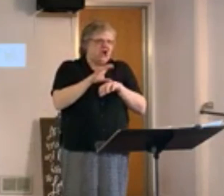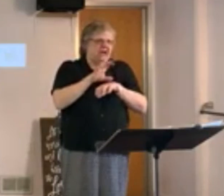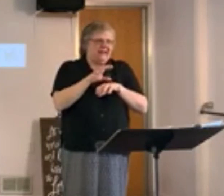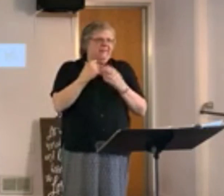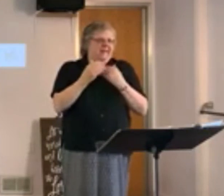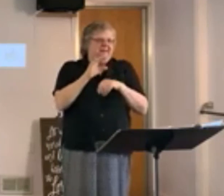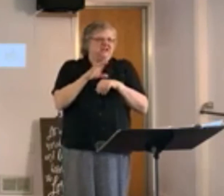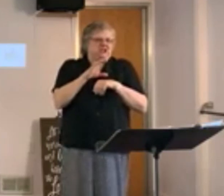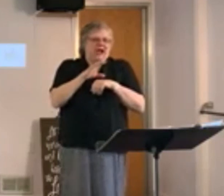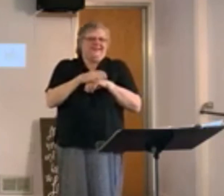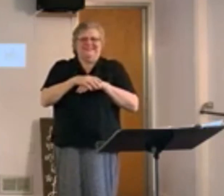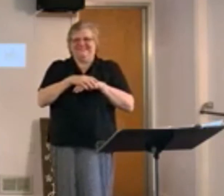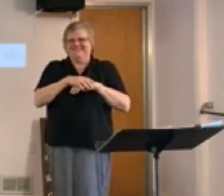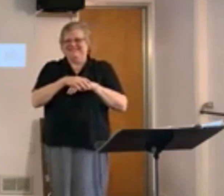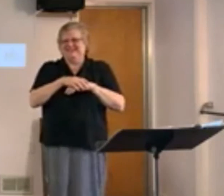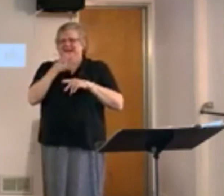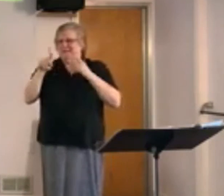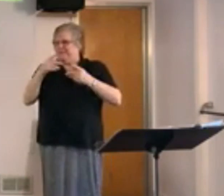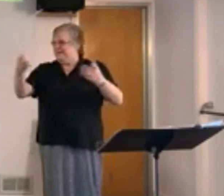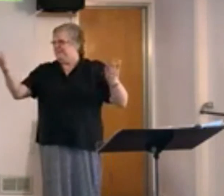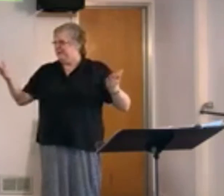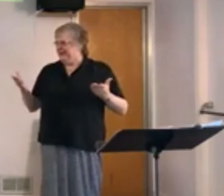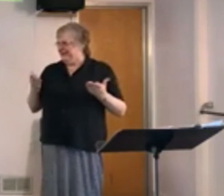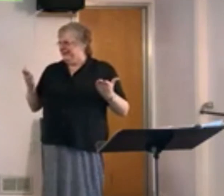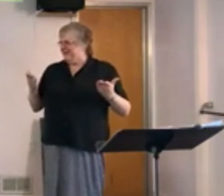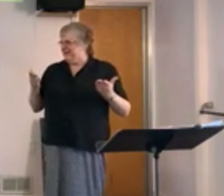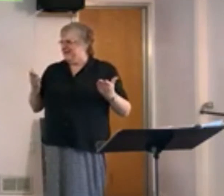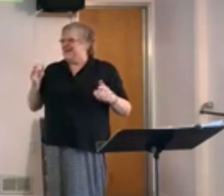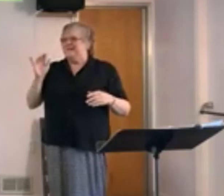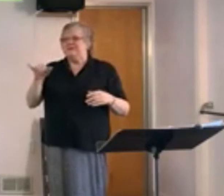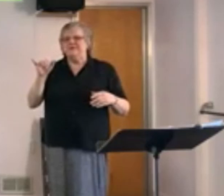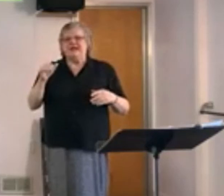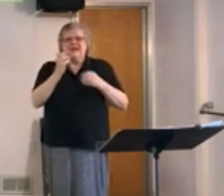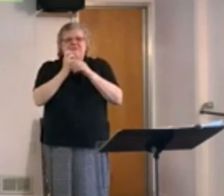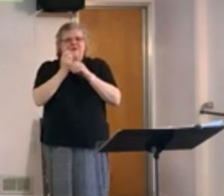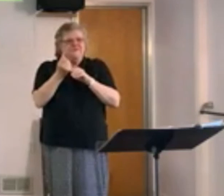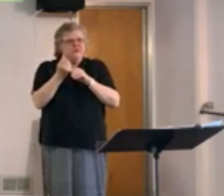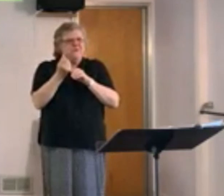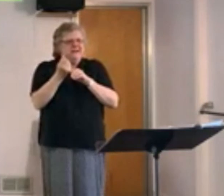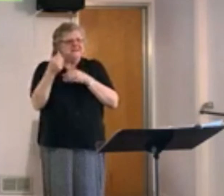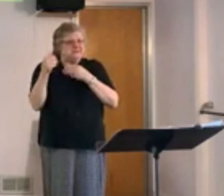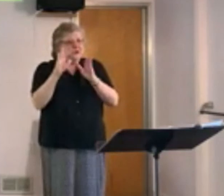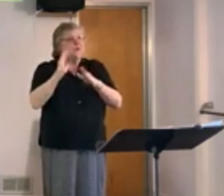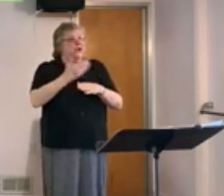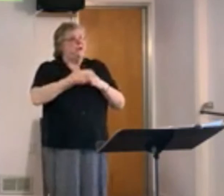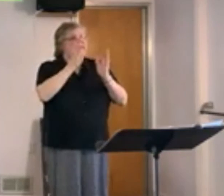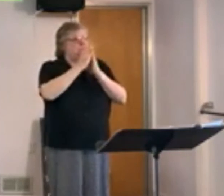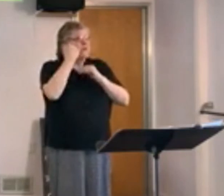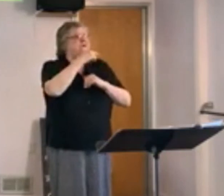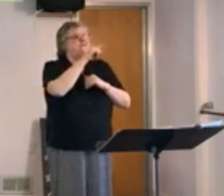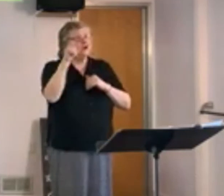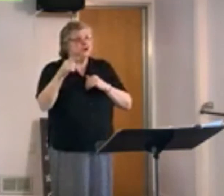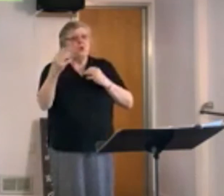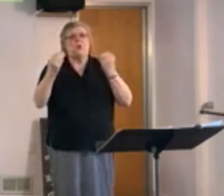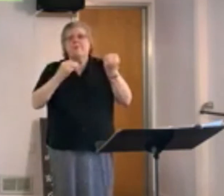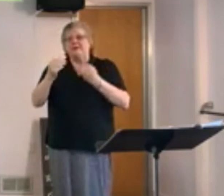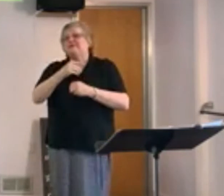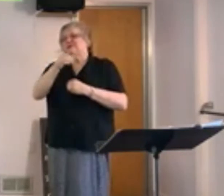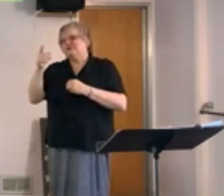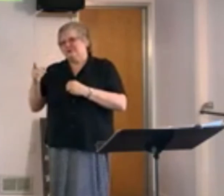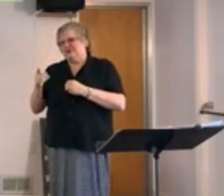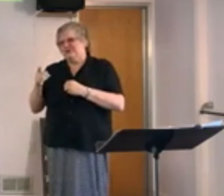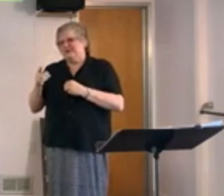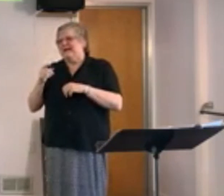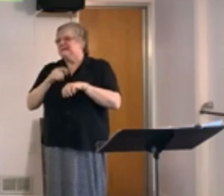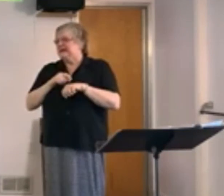them. For those on campus, if you'll hang around for a few minutes, there's a way we can pray for and minister to you.